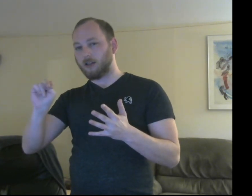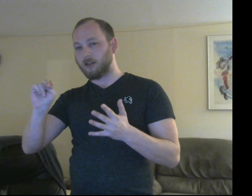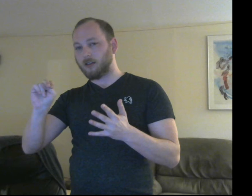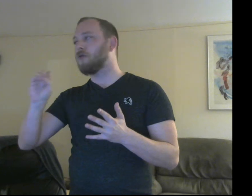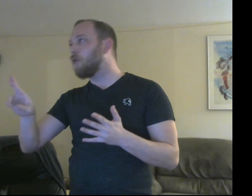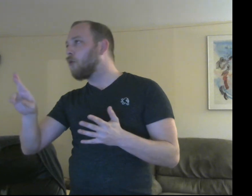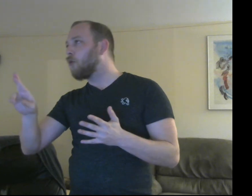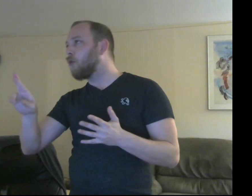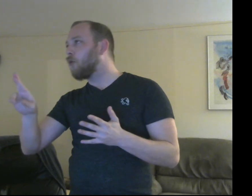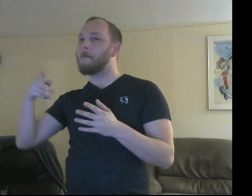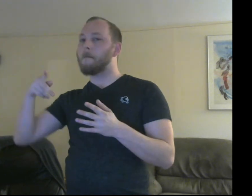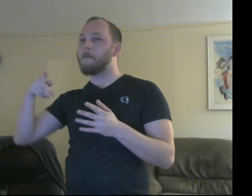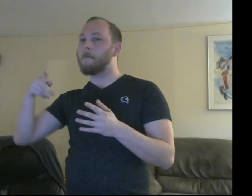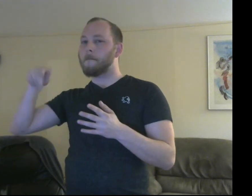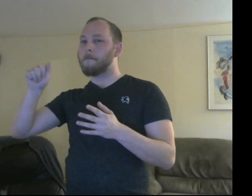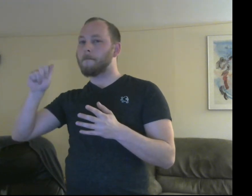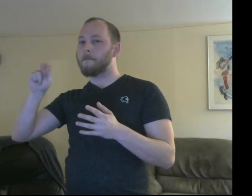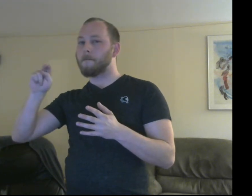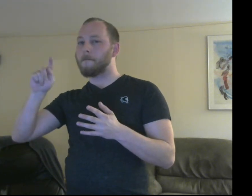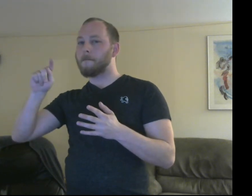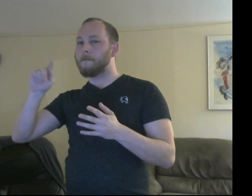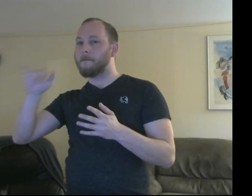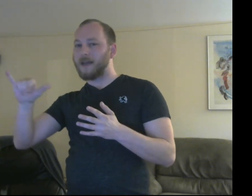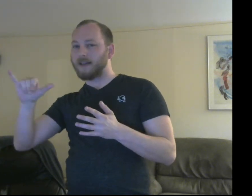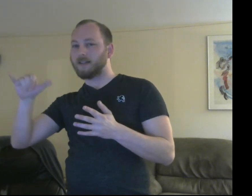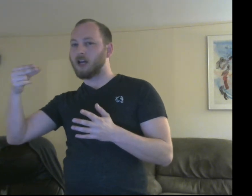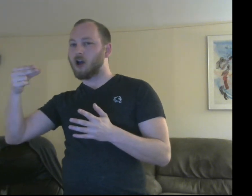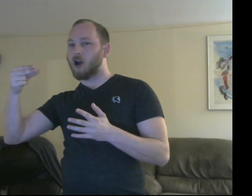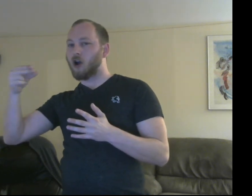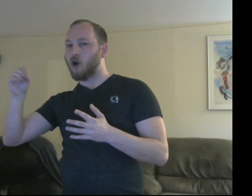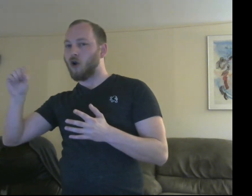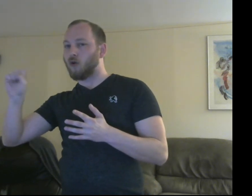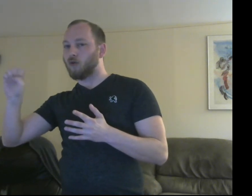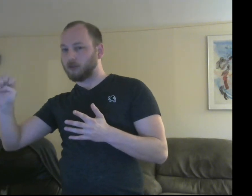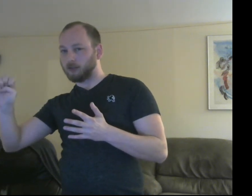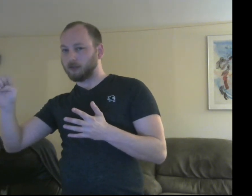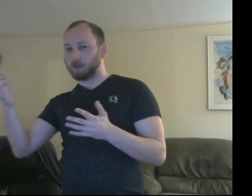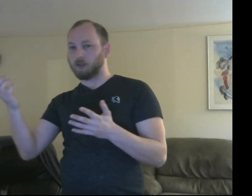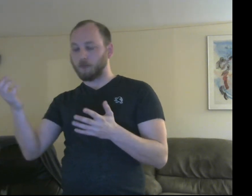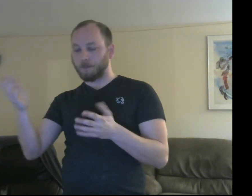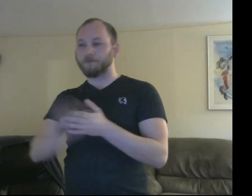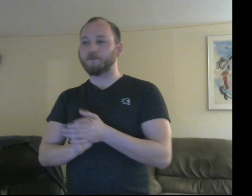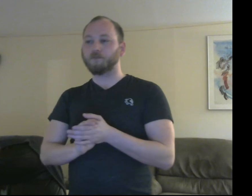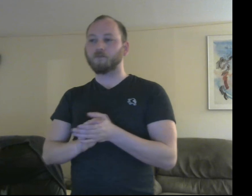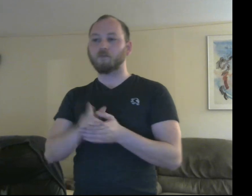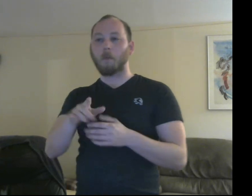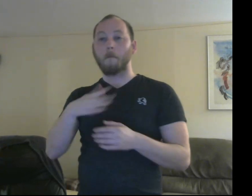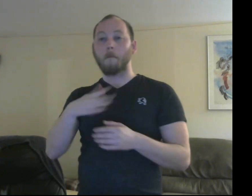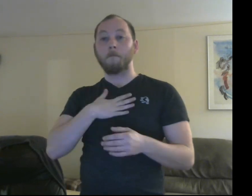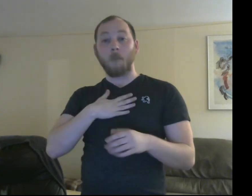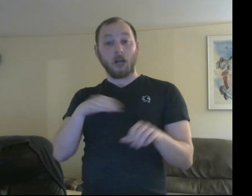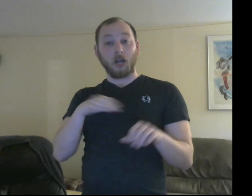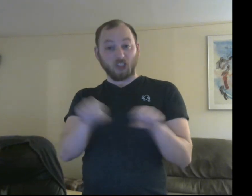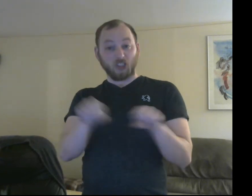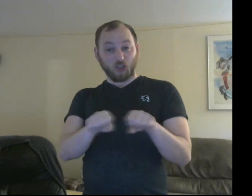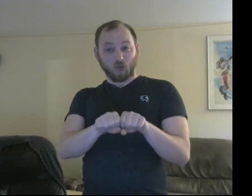great for this. Alright, like I mentioned, my shoes are a little roughed up. You kind of see there, it's scuffed